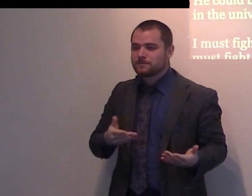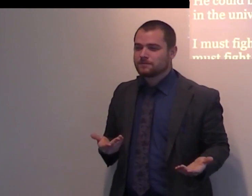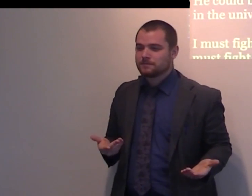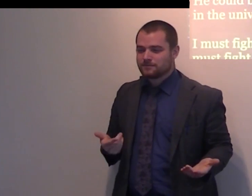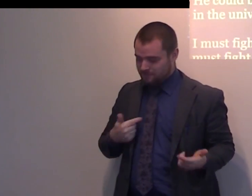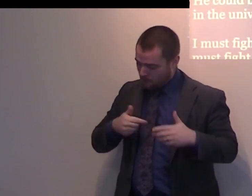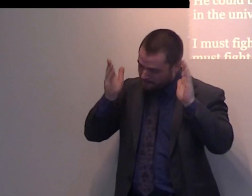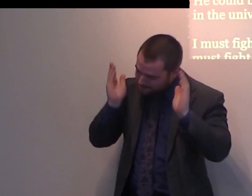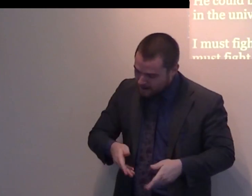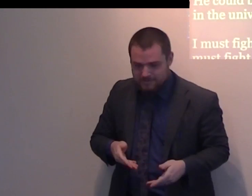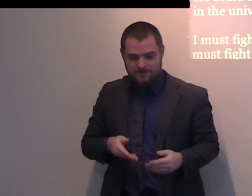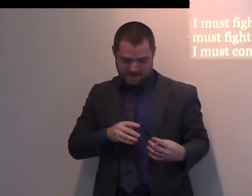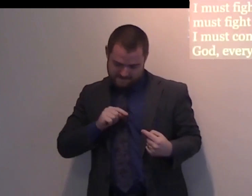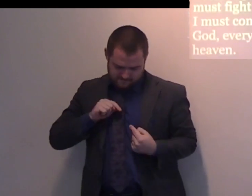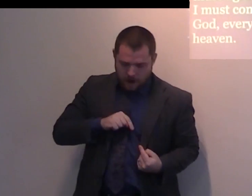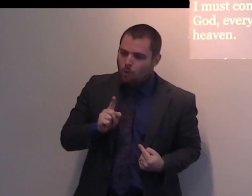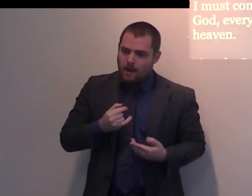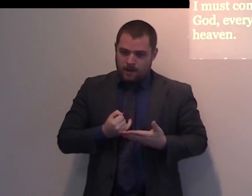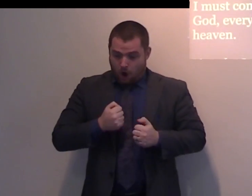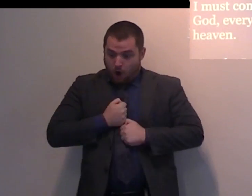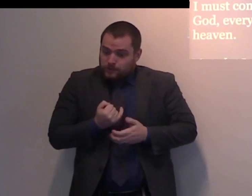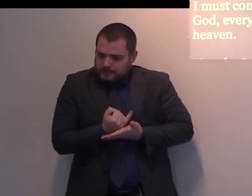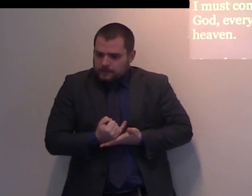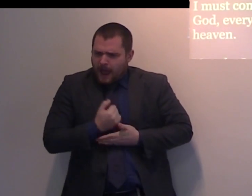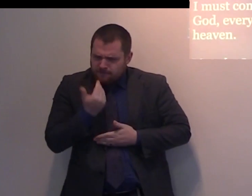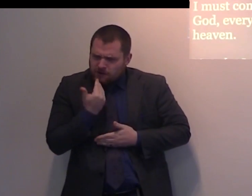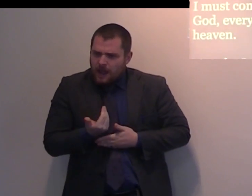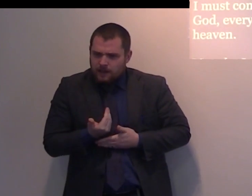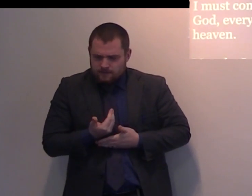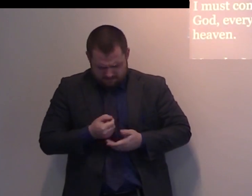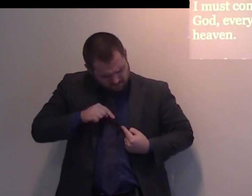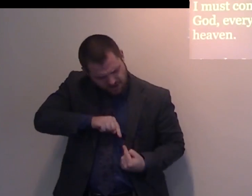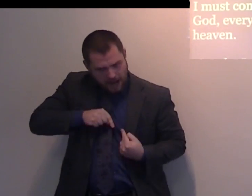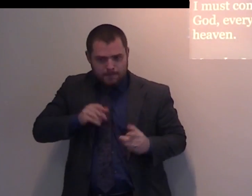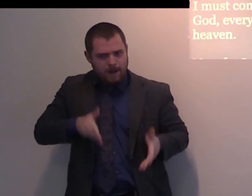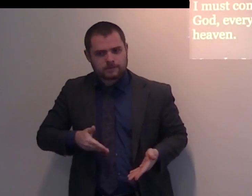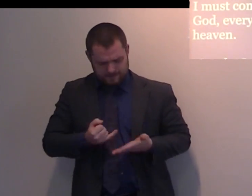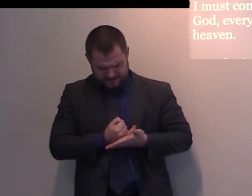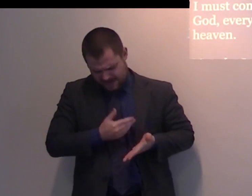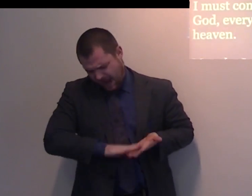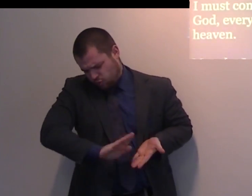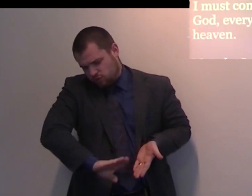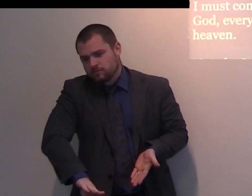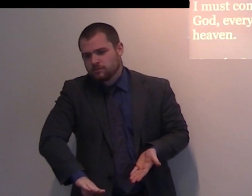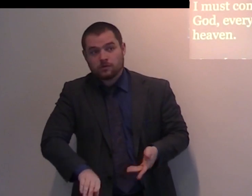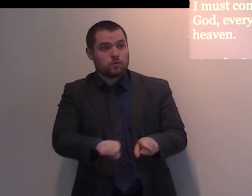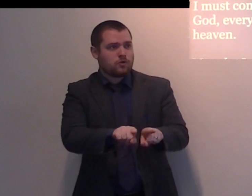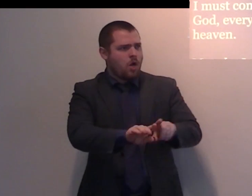I must fight my own sin every day. I must fight the world